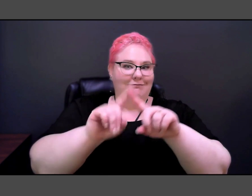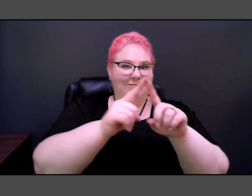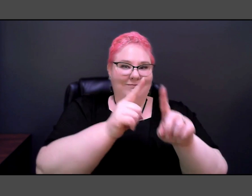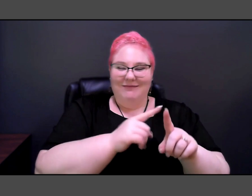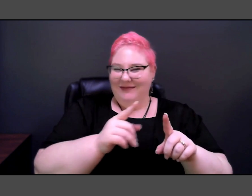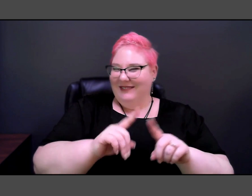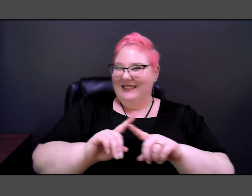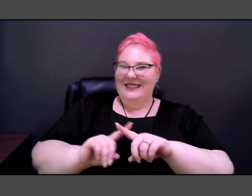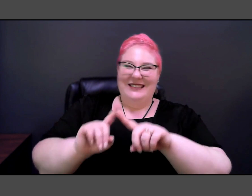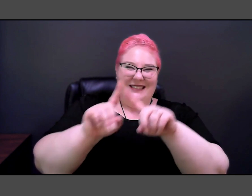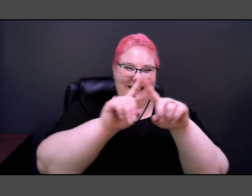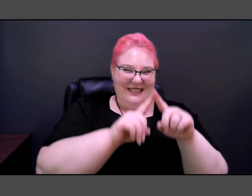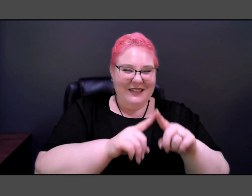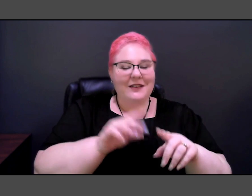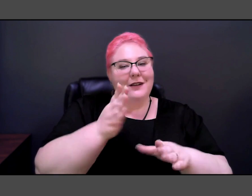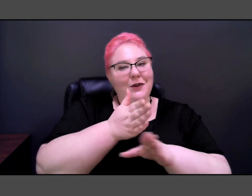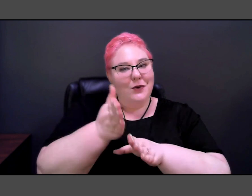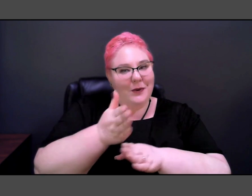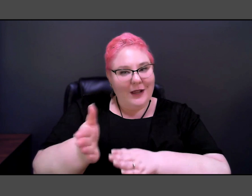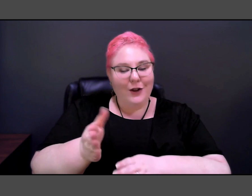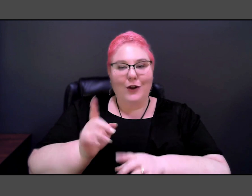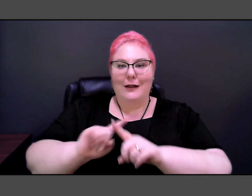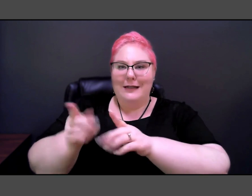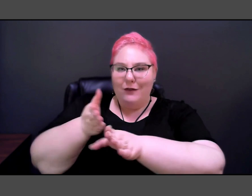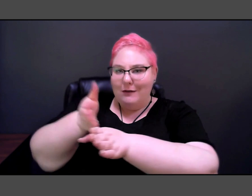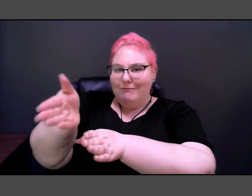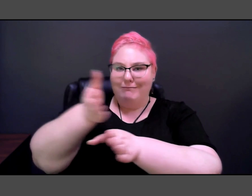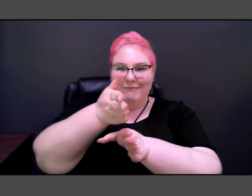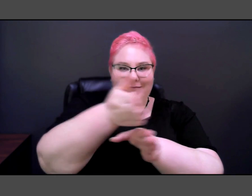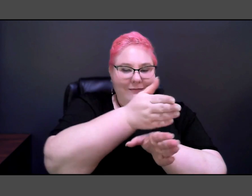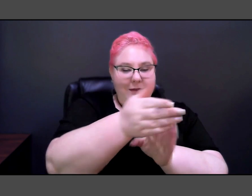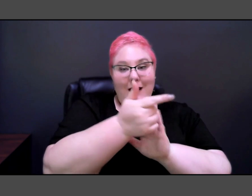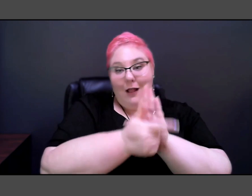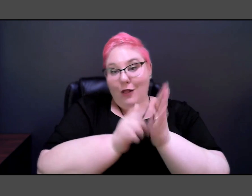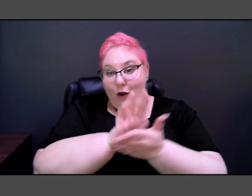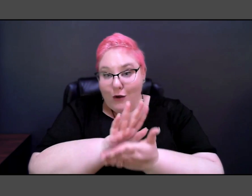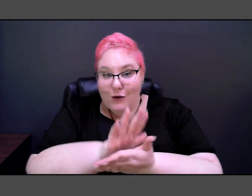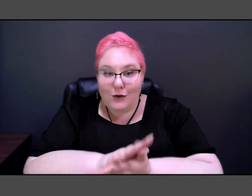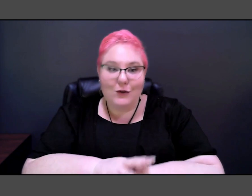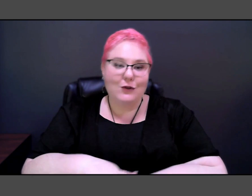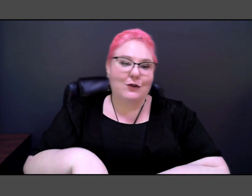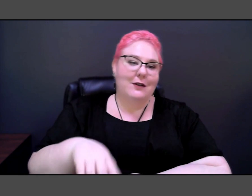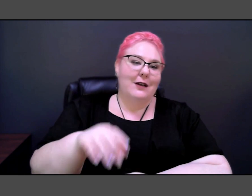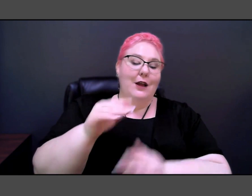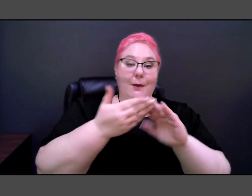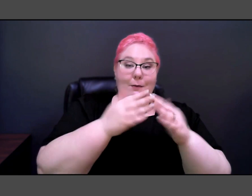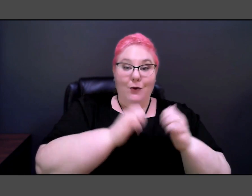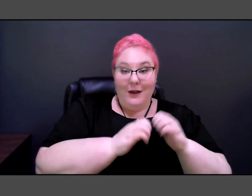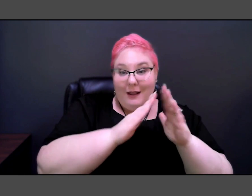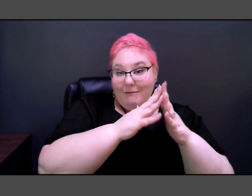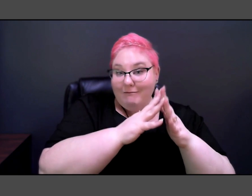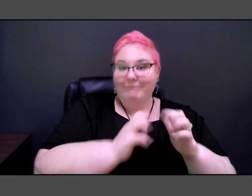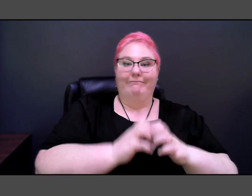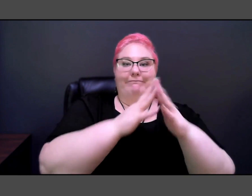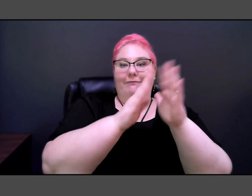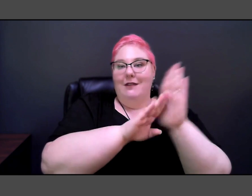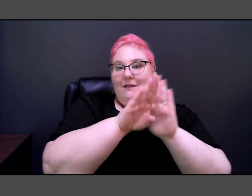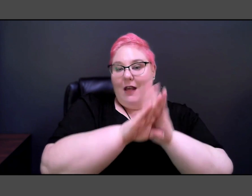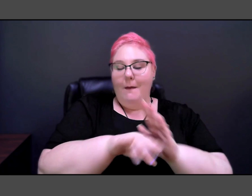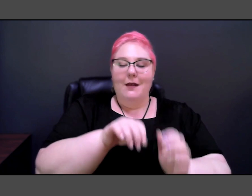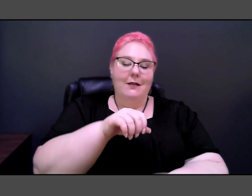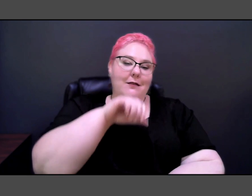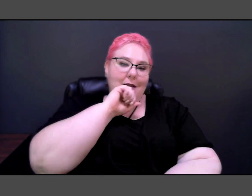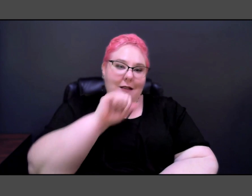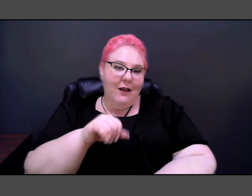down numerous paths: law school, business management, community development, a love of the arts before being